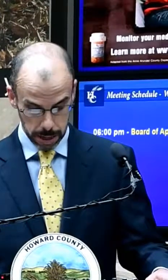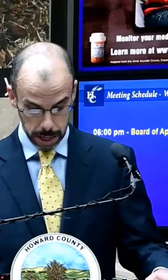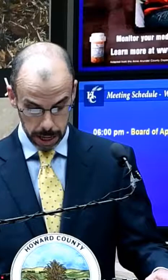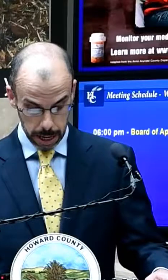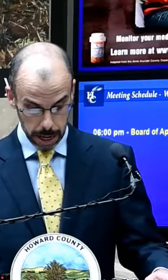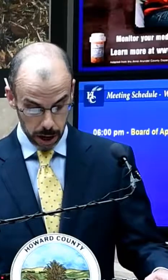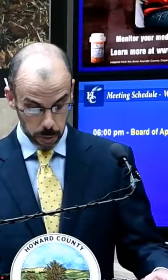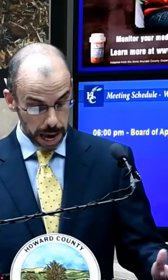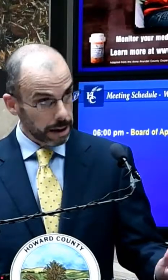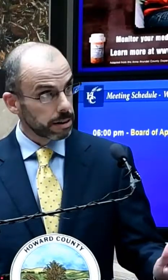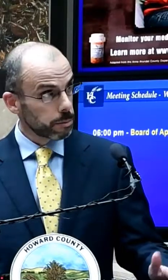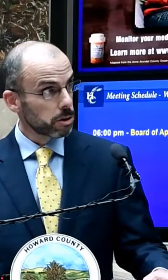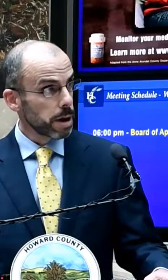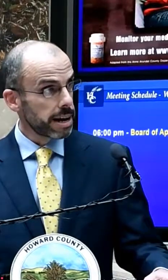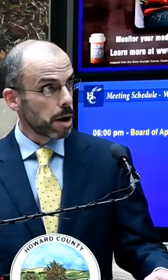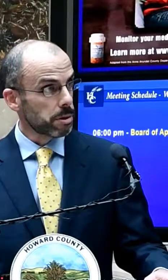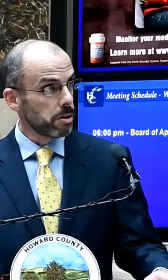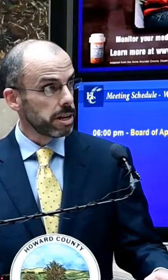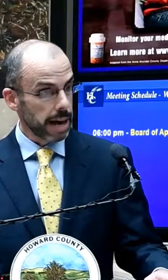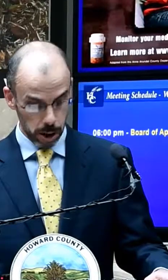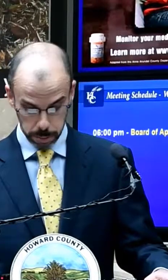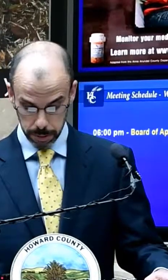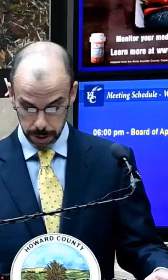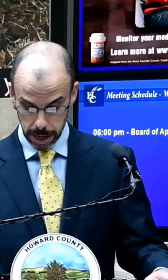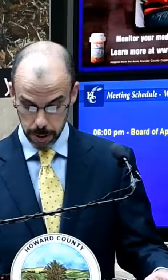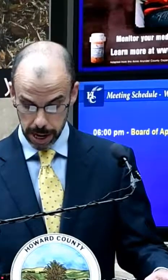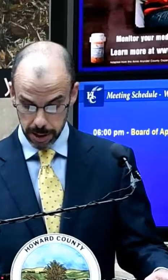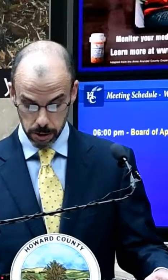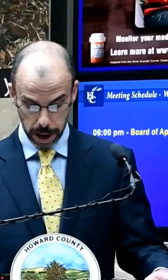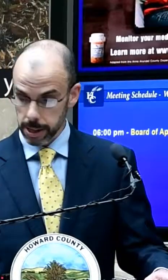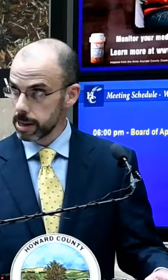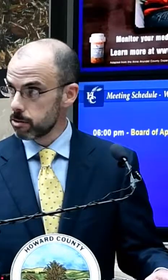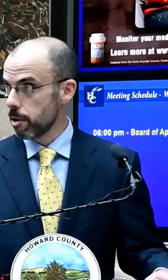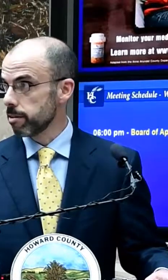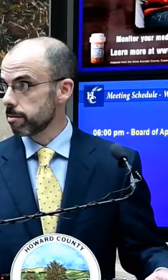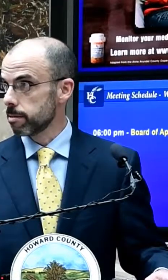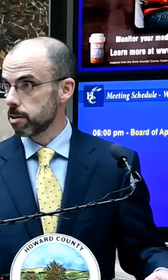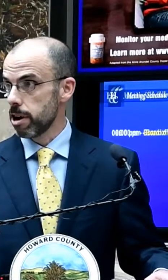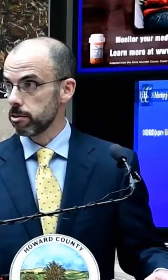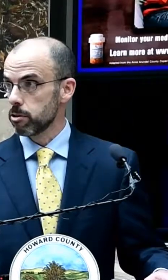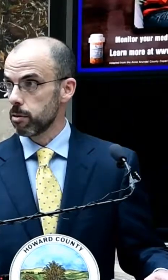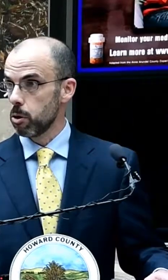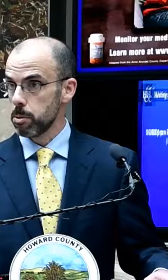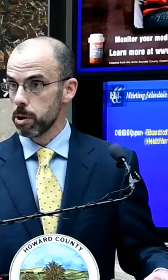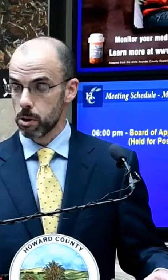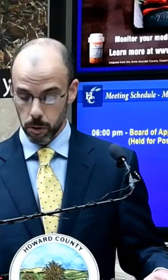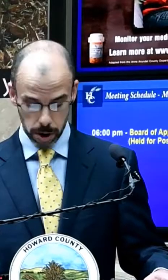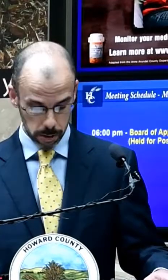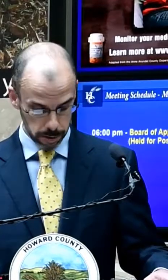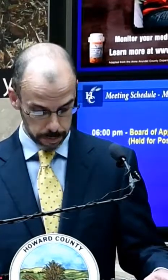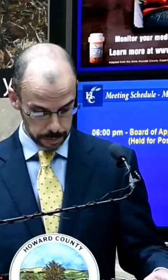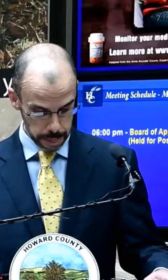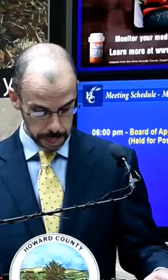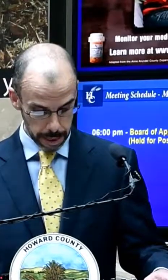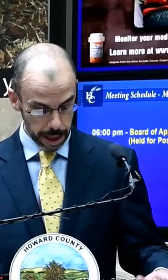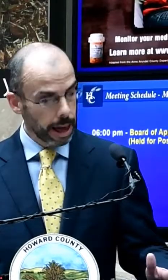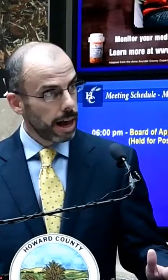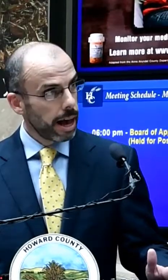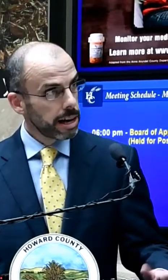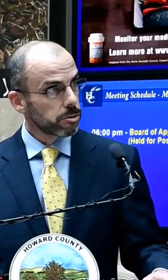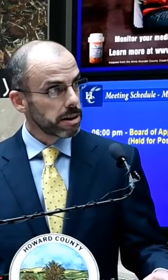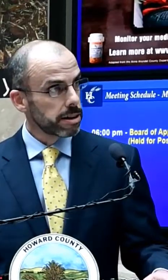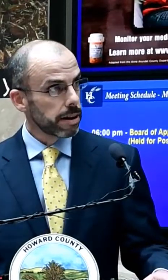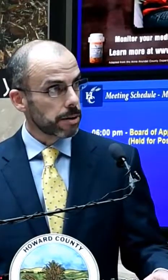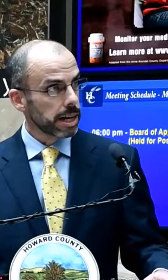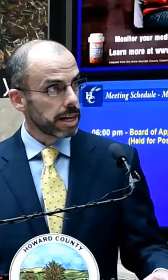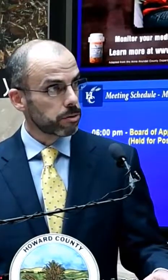Rossman, we learned we had an opportunity to help Howard County directly address the challenges of opioid overdose.